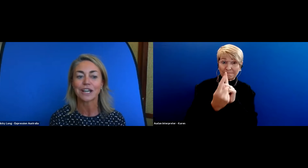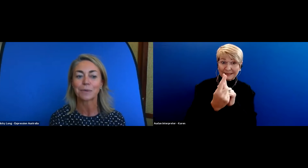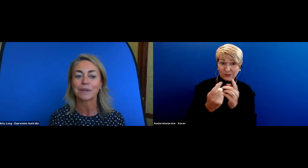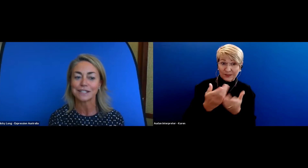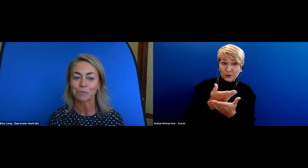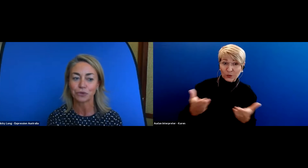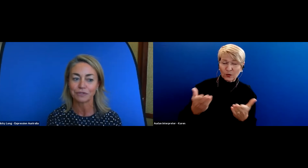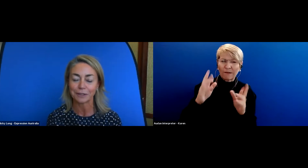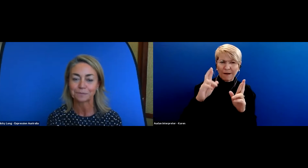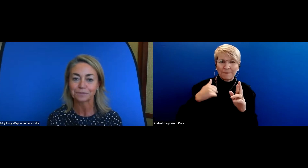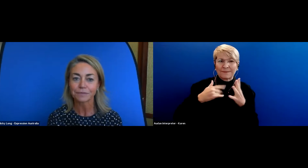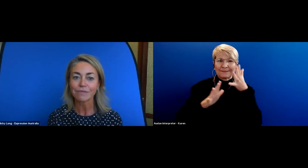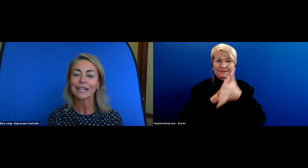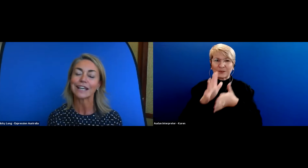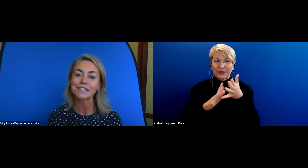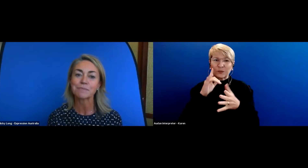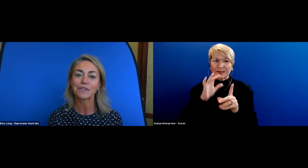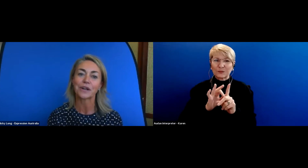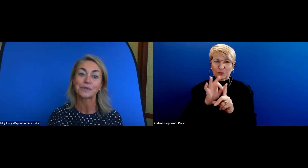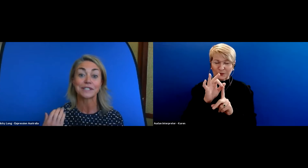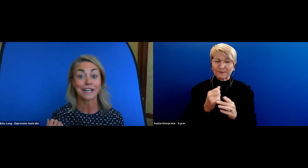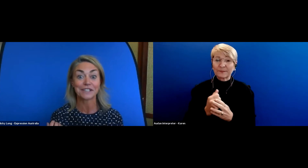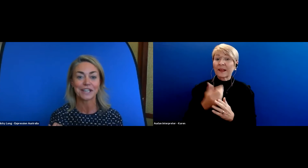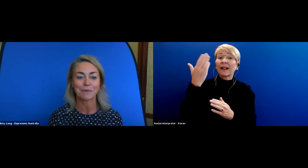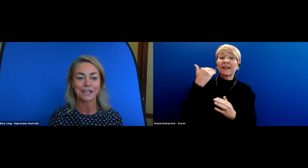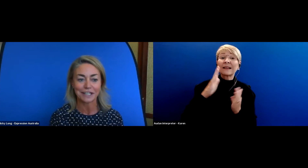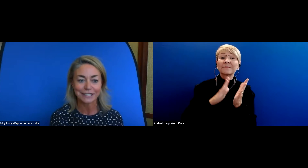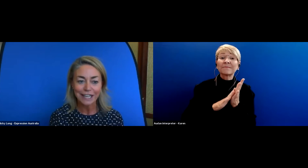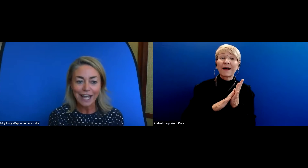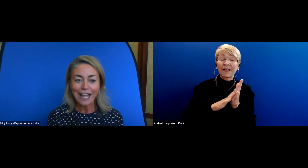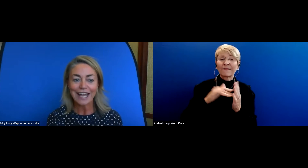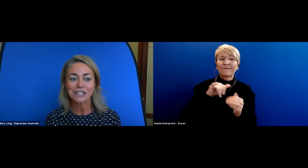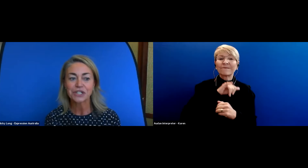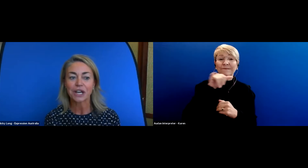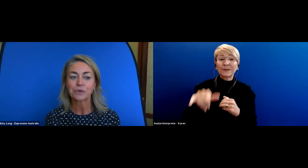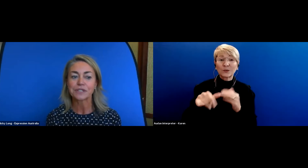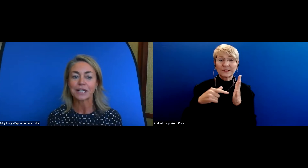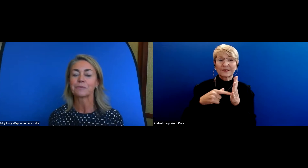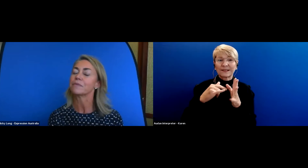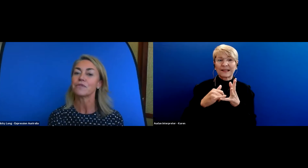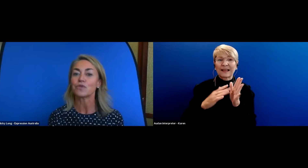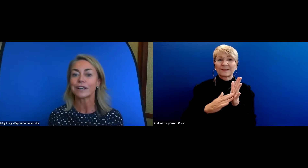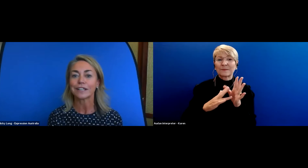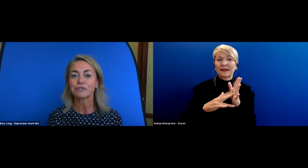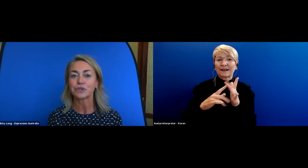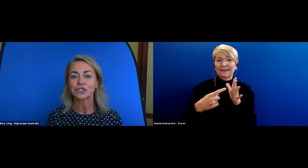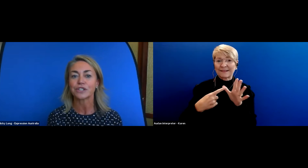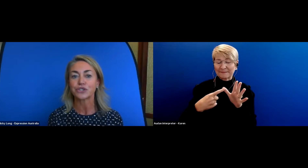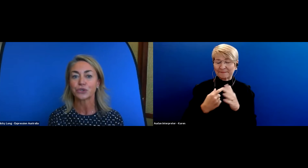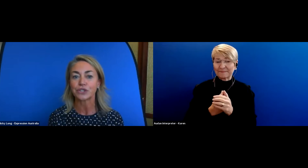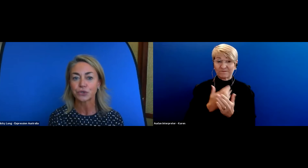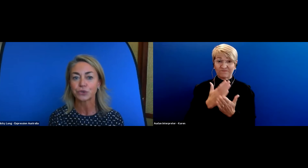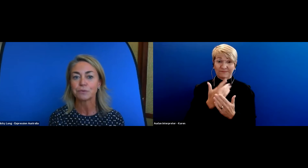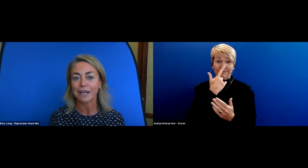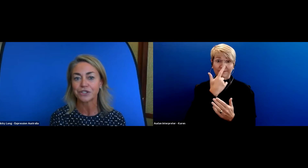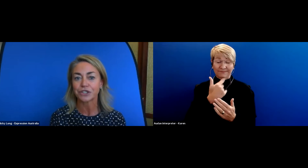language is improving. Last month I was down in Tasmania, and I was really fortunate to